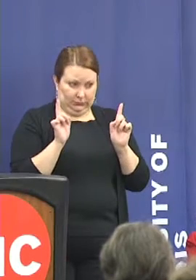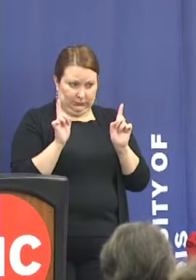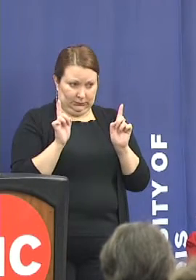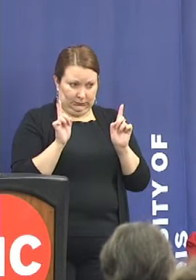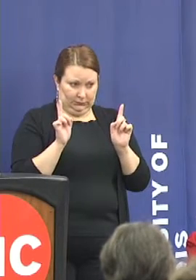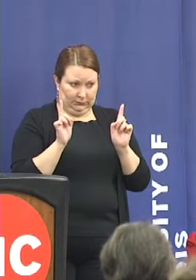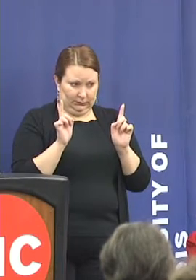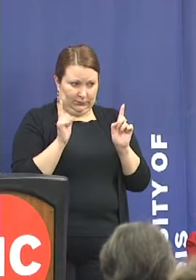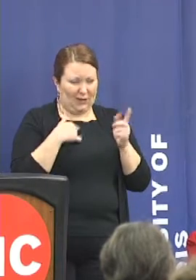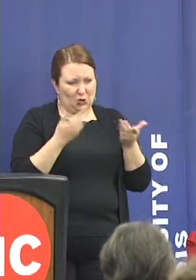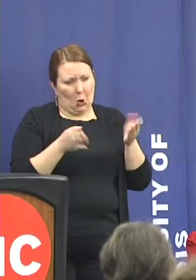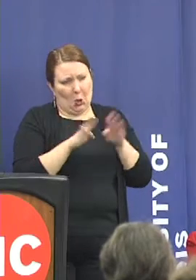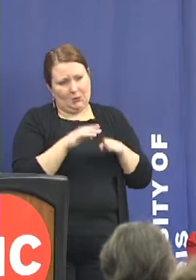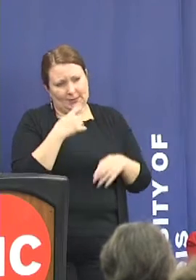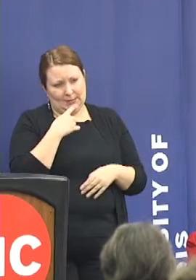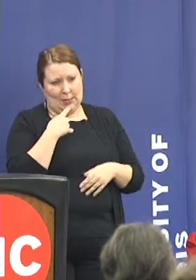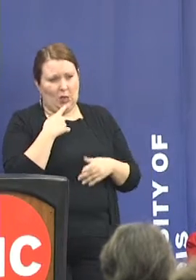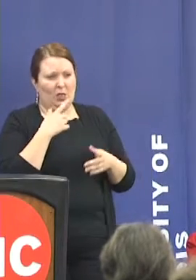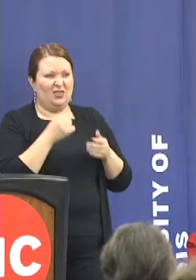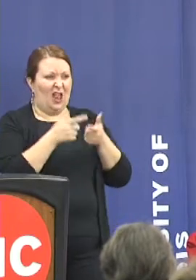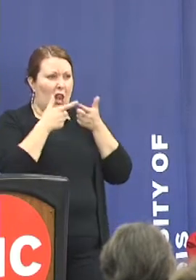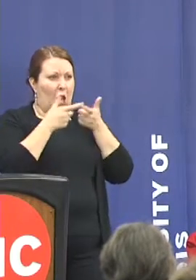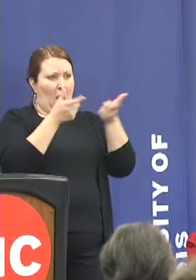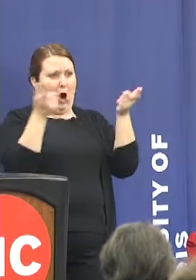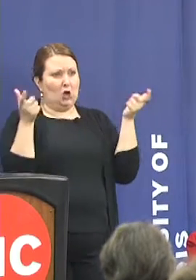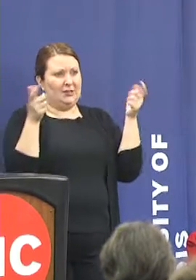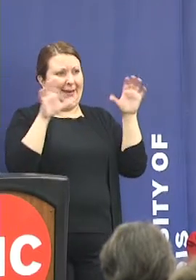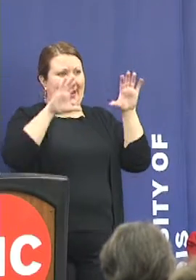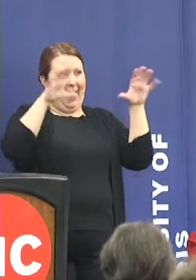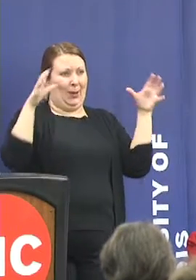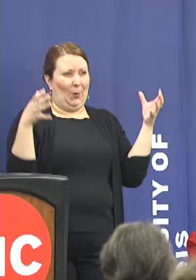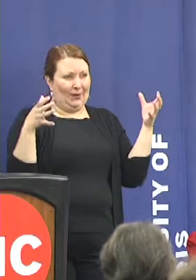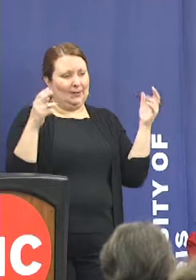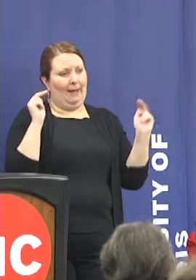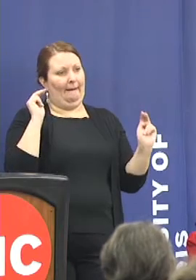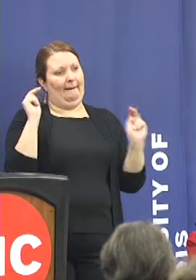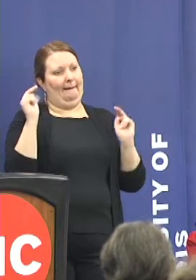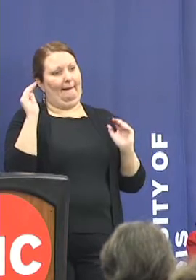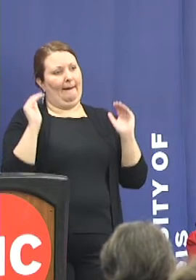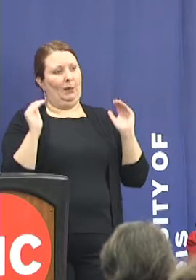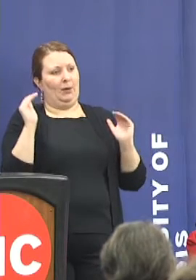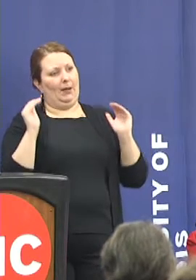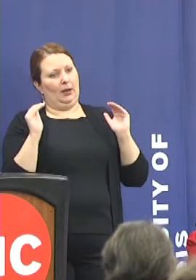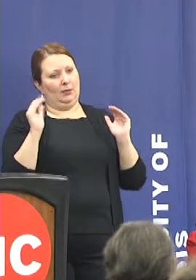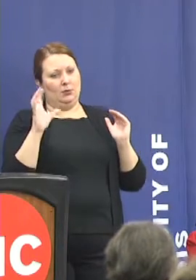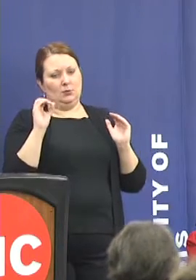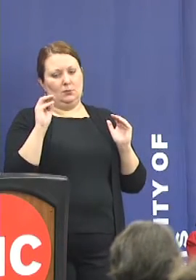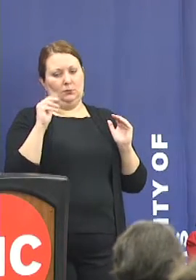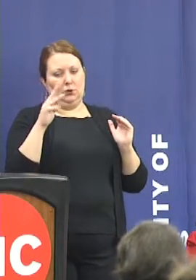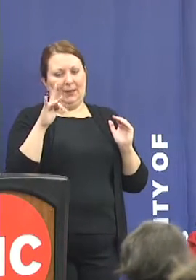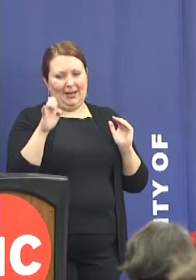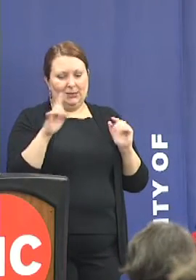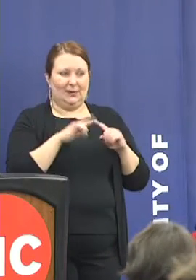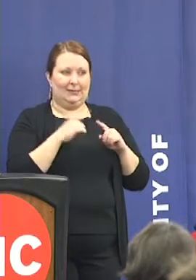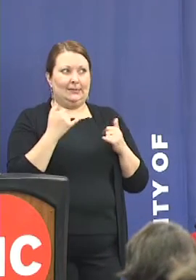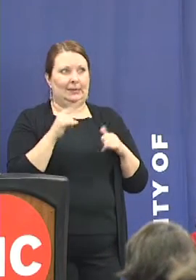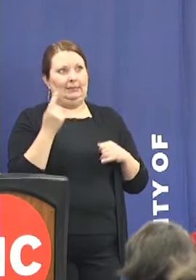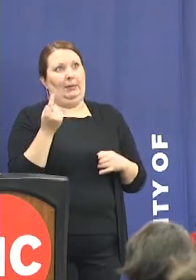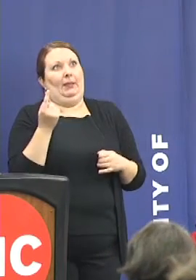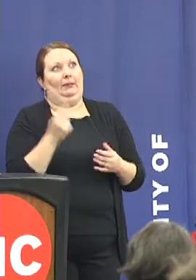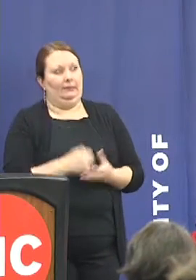So I guess I've just closed by saying that the large category is indeed a compromise, but it's something. So thank